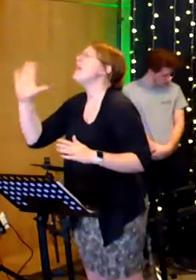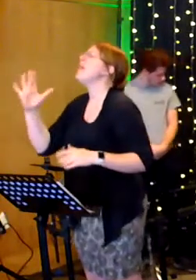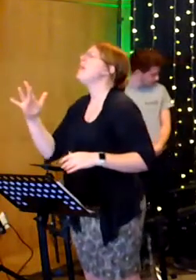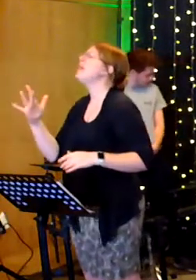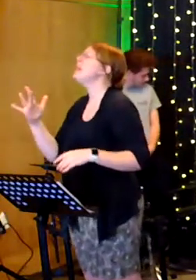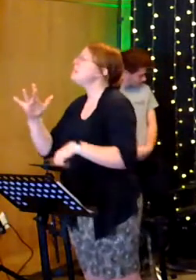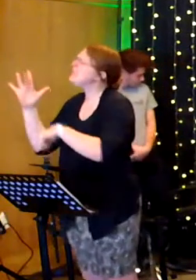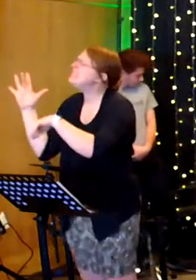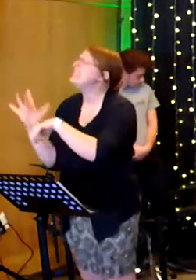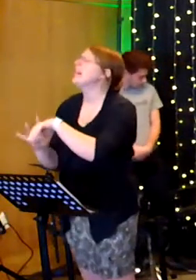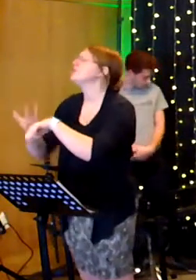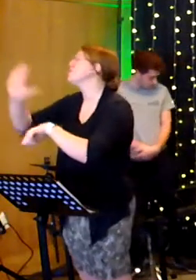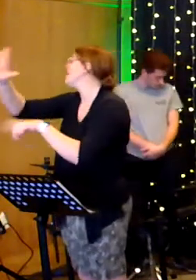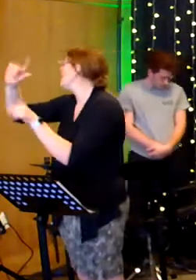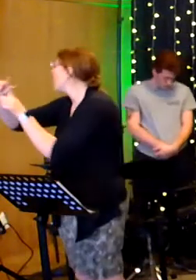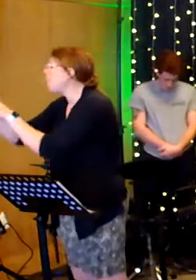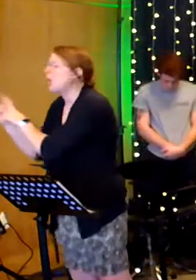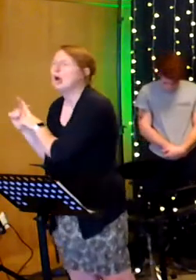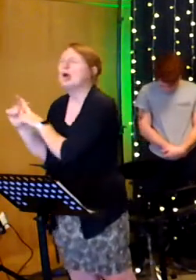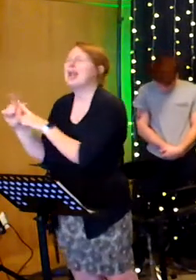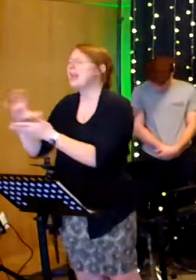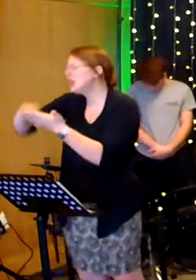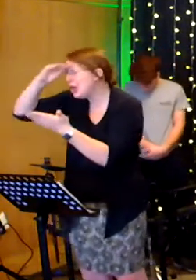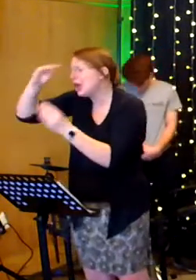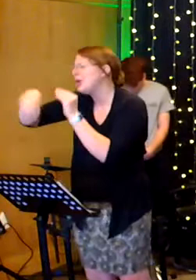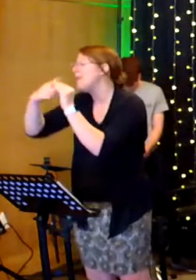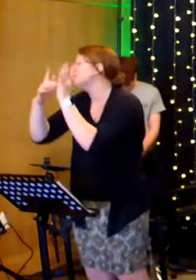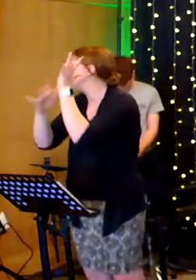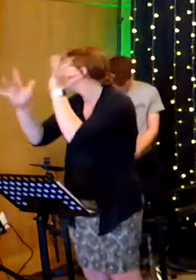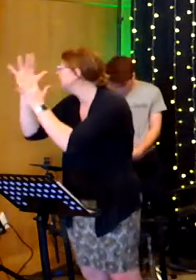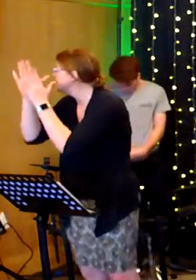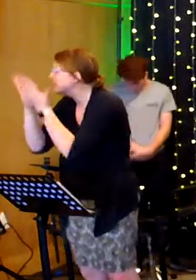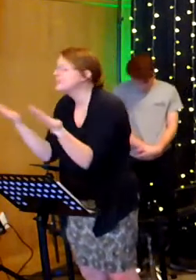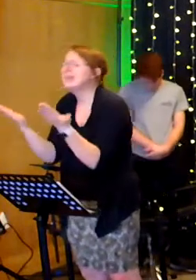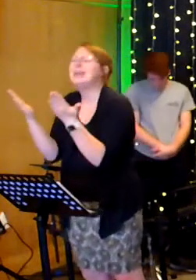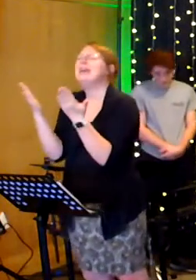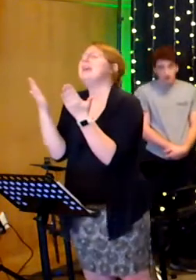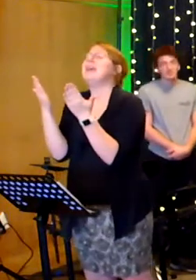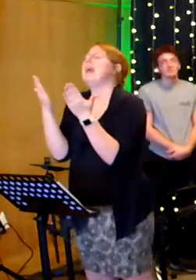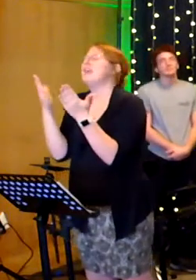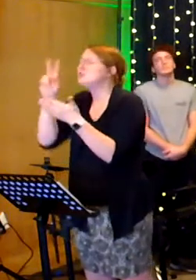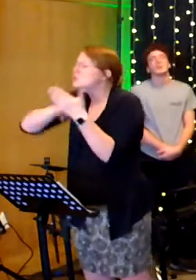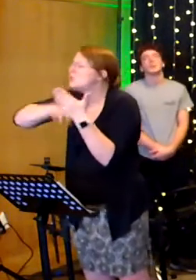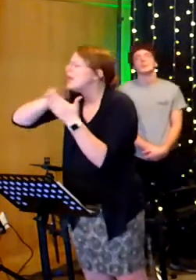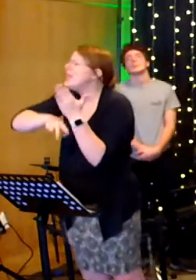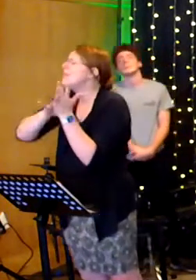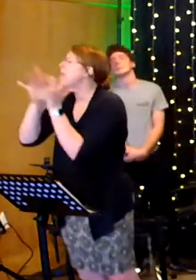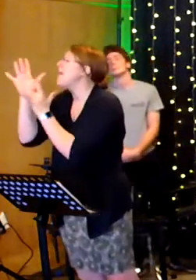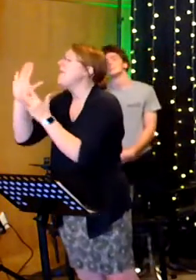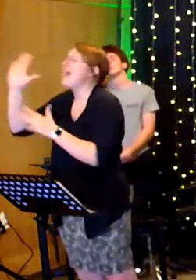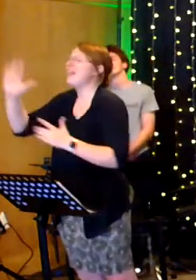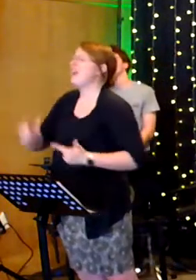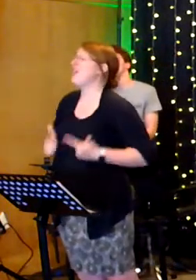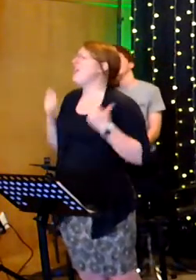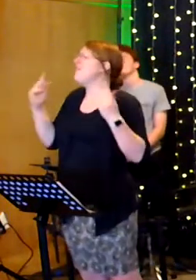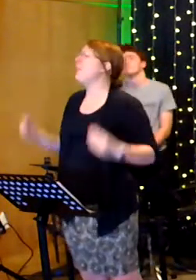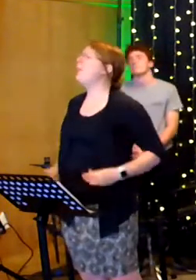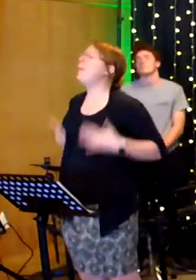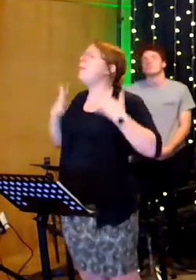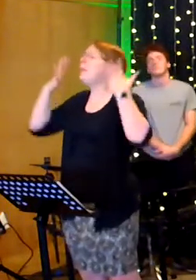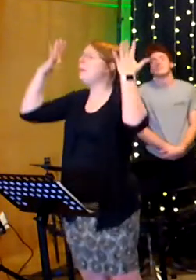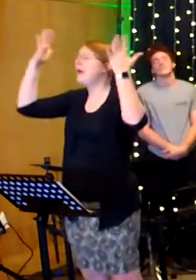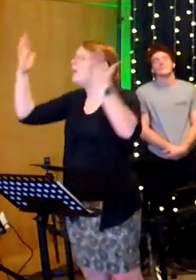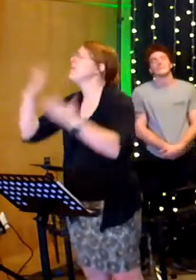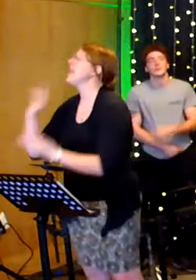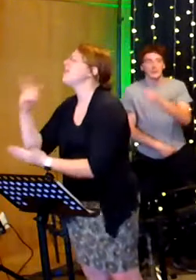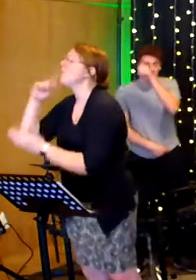by your word, by the gospel, Lord, by the logos, and that it would become life in them. So we thank you for these things today,